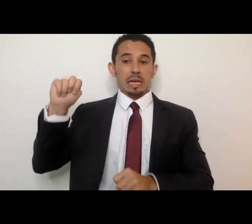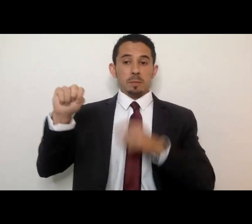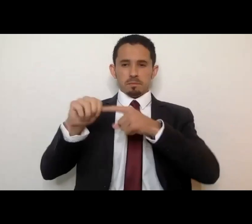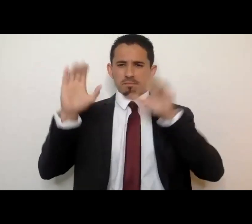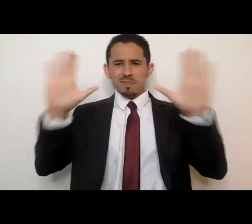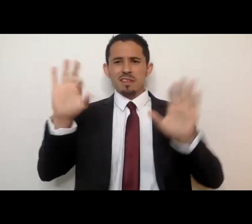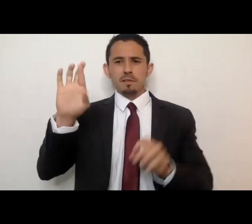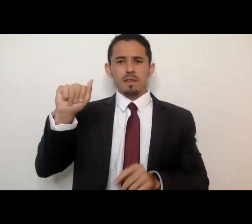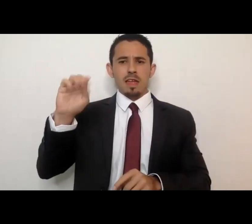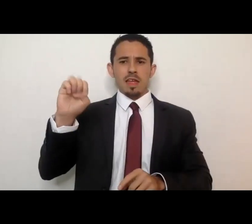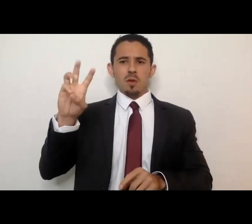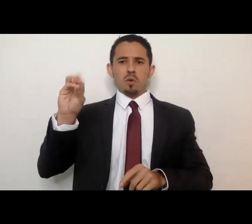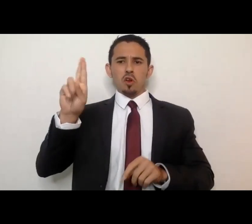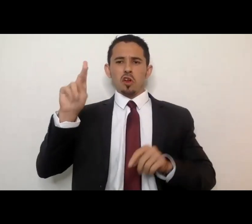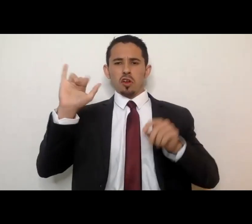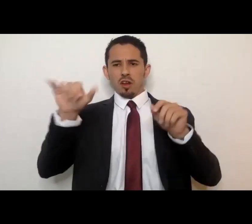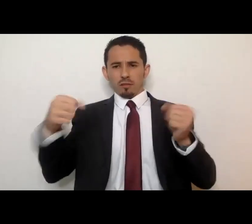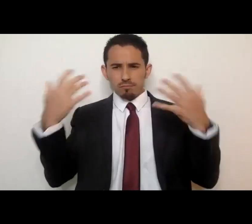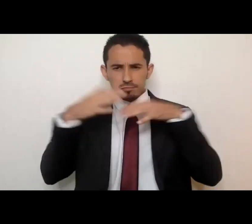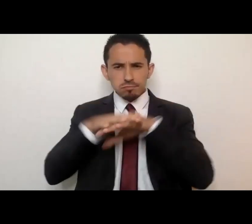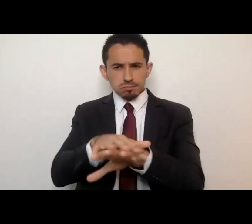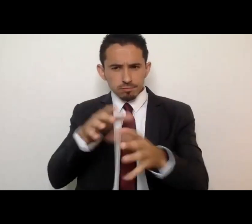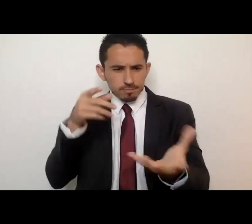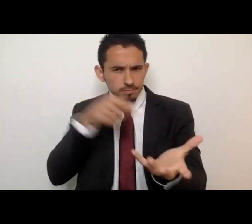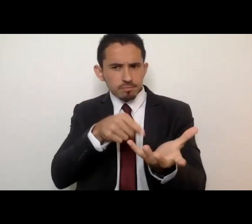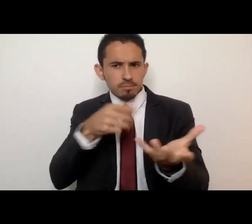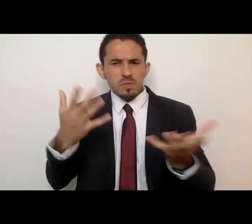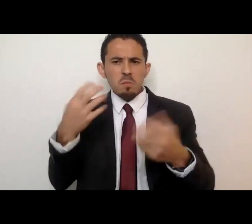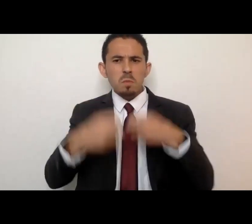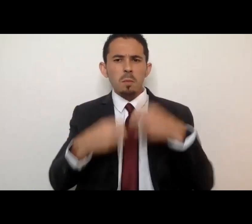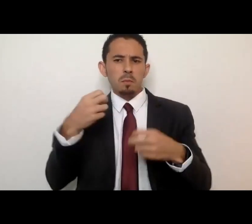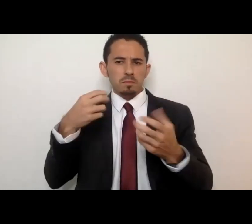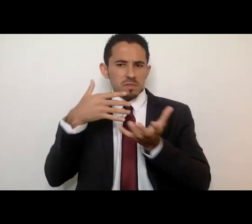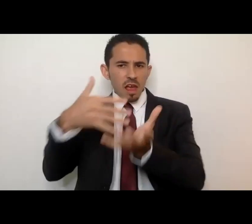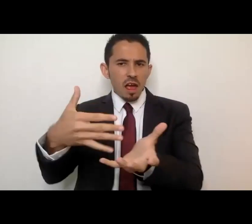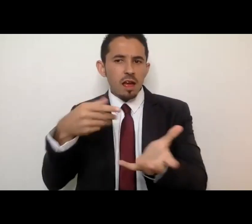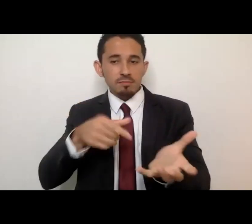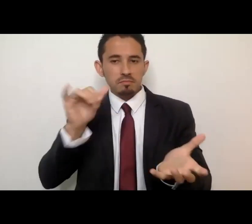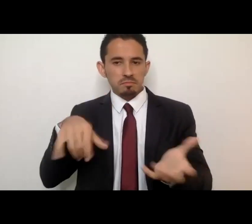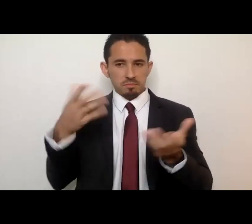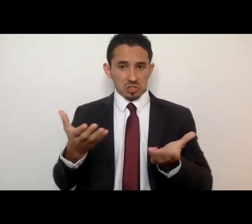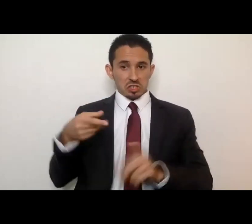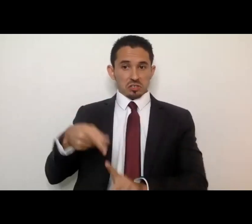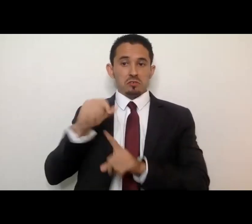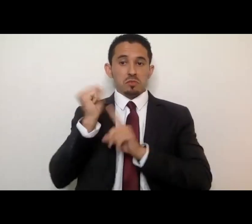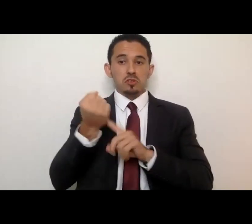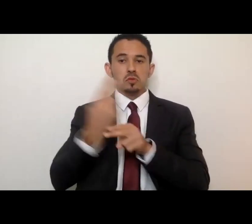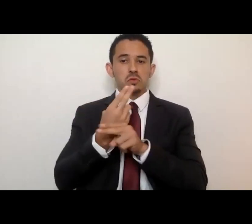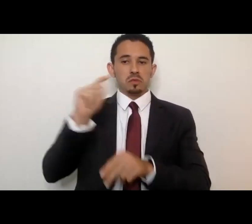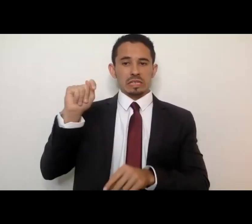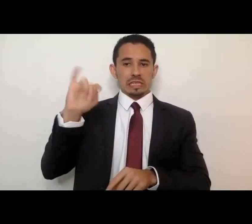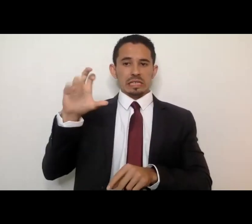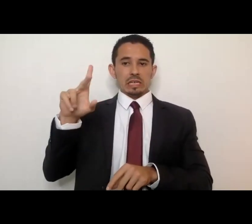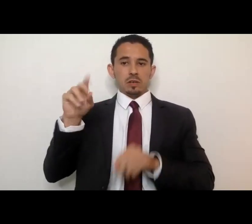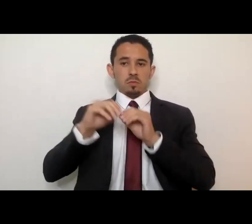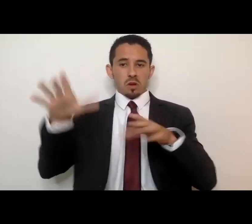ecological model, or MEM for short, it's a wonderful platform to be able to put these together and see where the problems are and what needs to